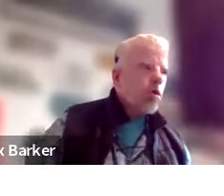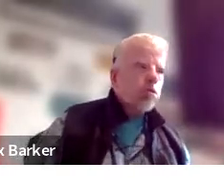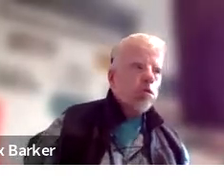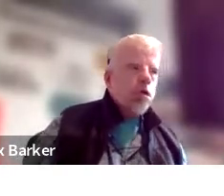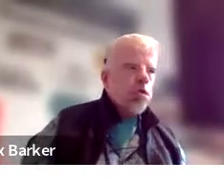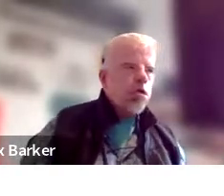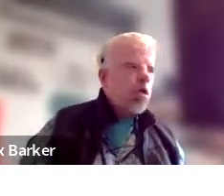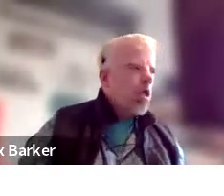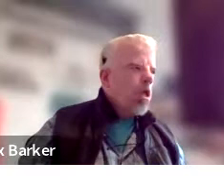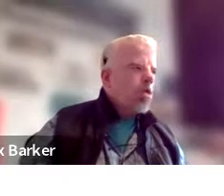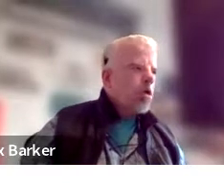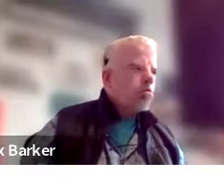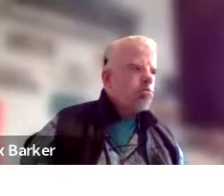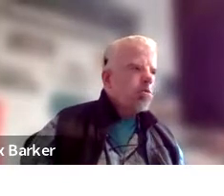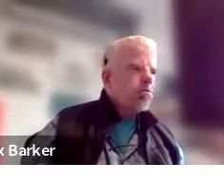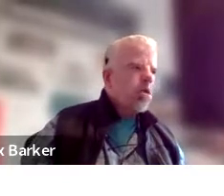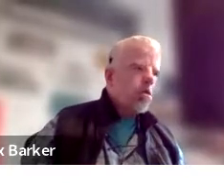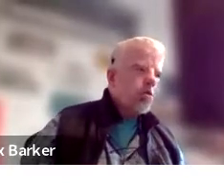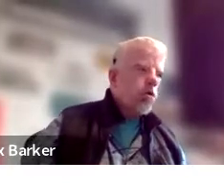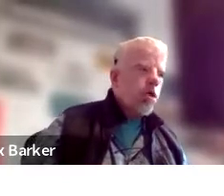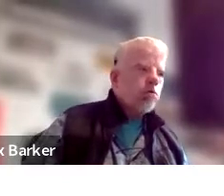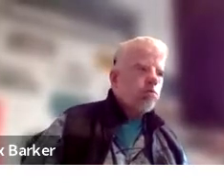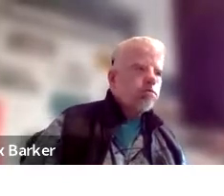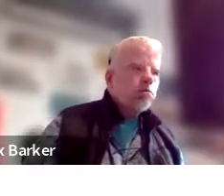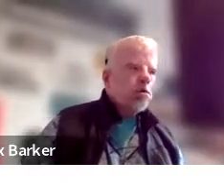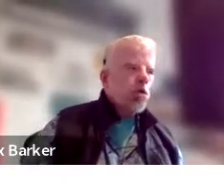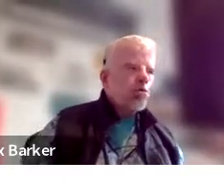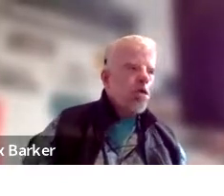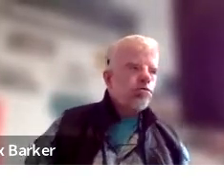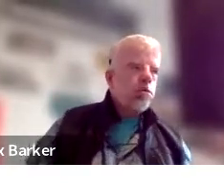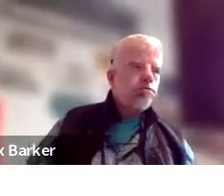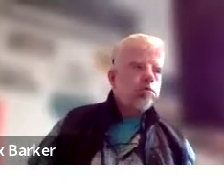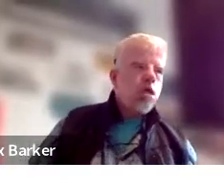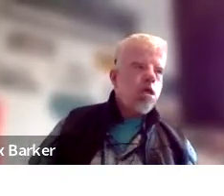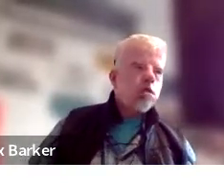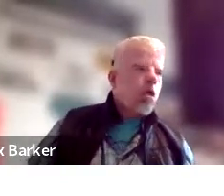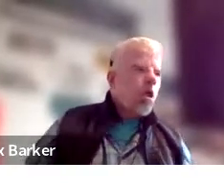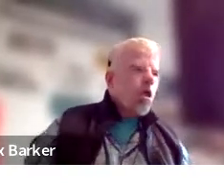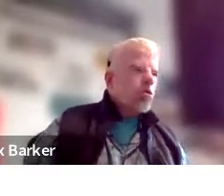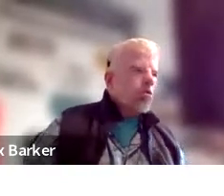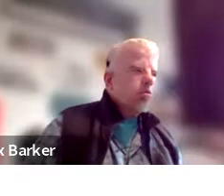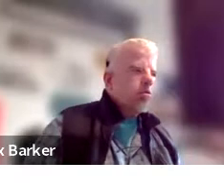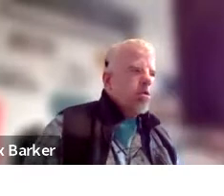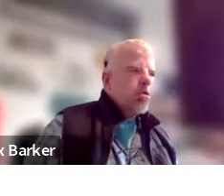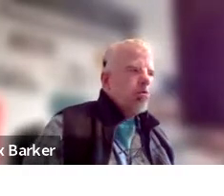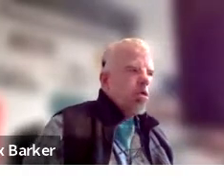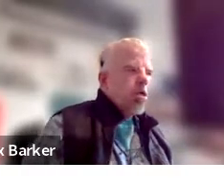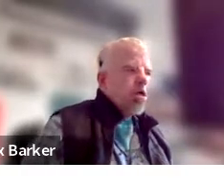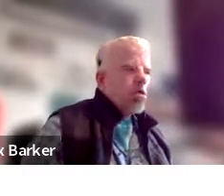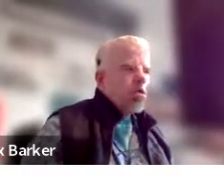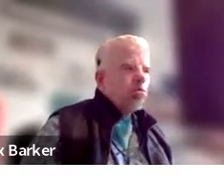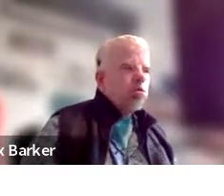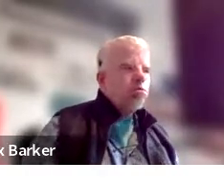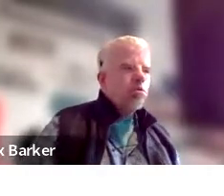an anonymous attendee as I have symptoms, etc., and always thought about it for a few years as I struggled in uni